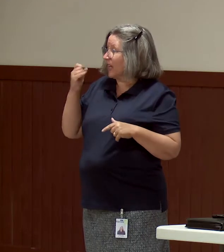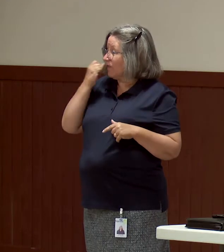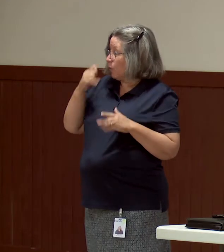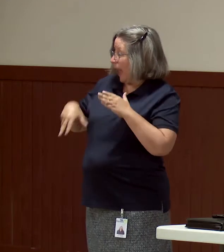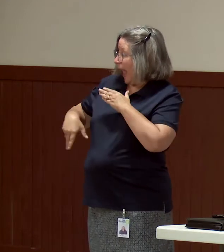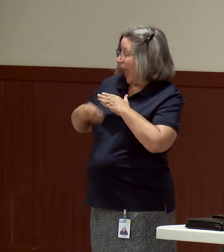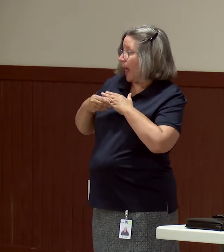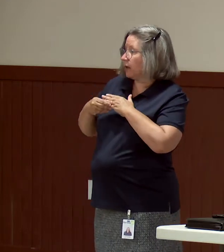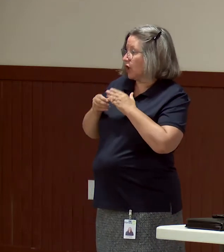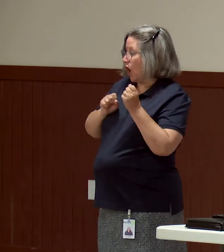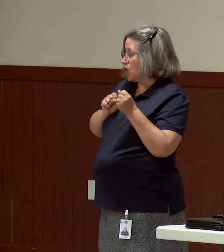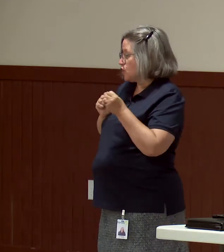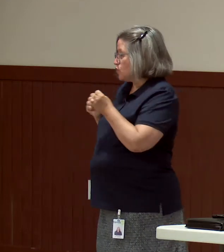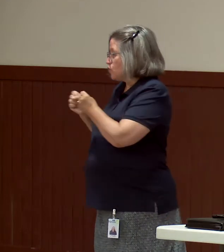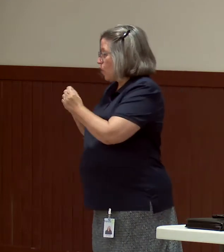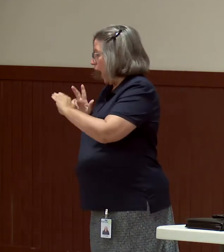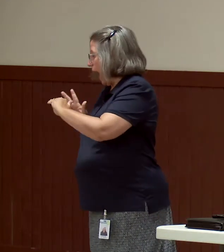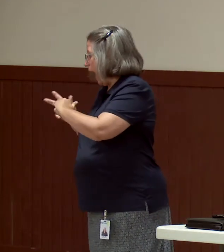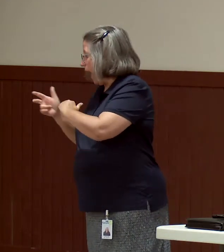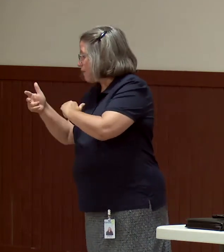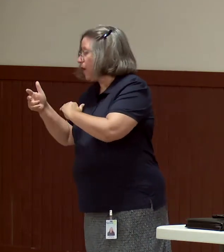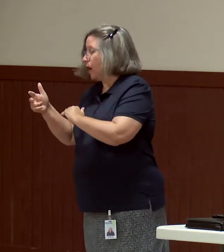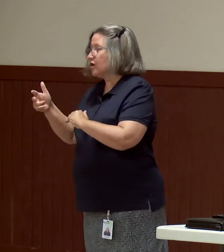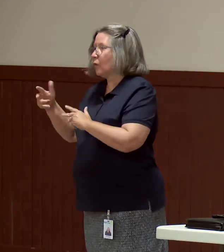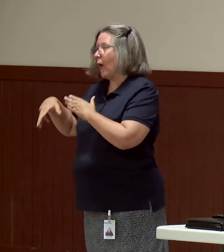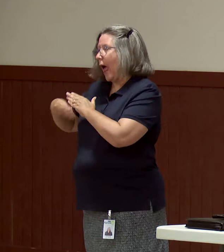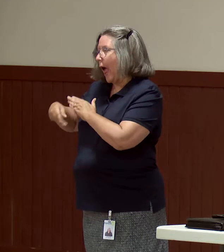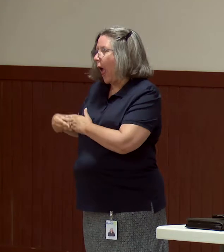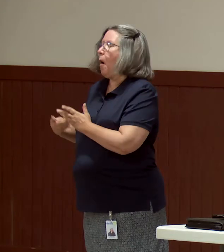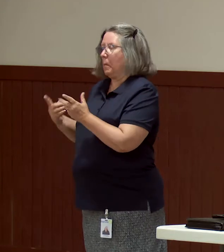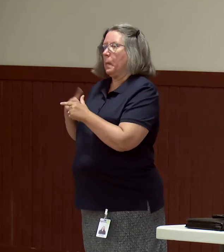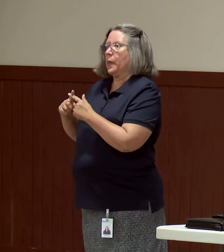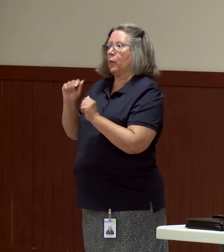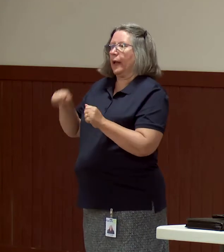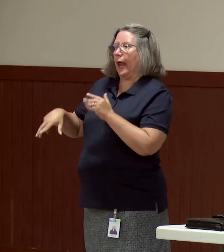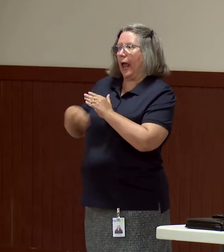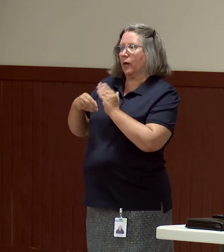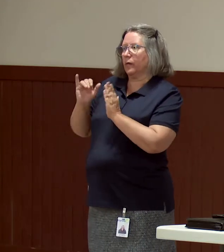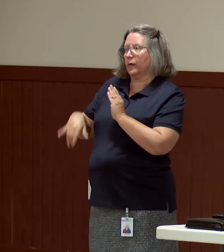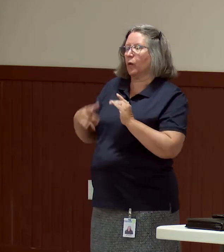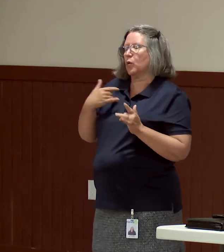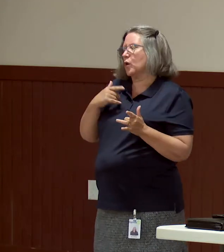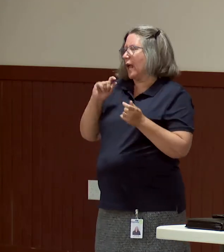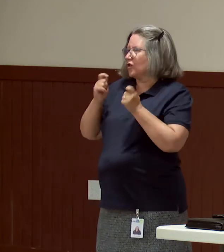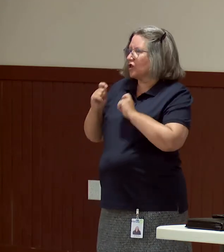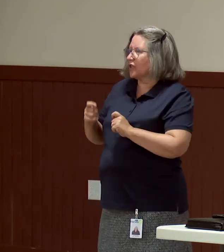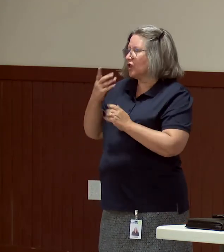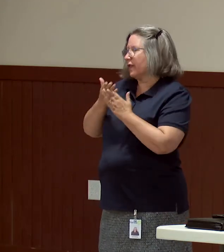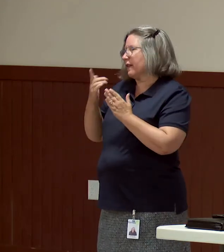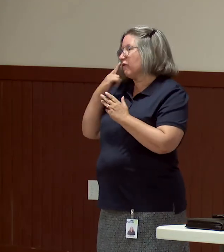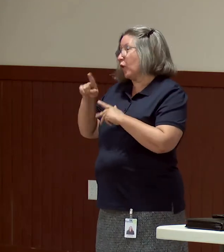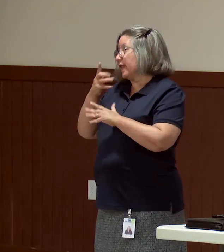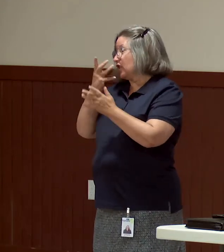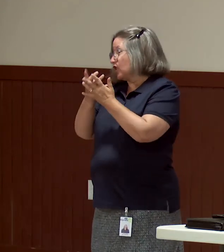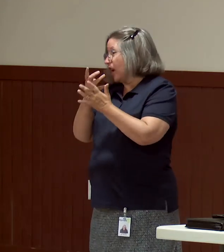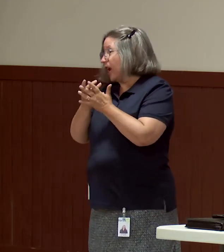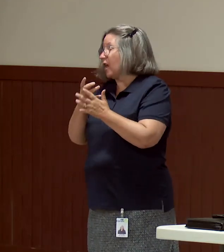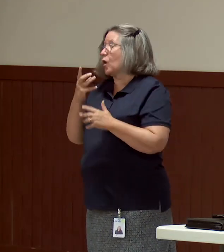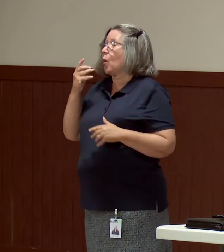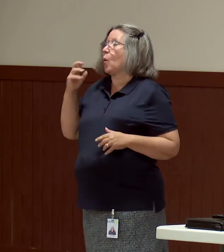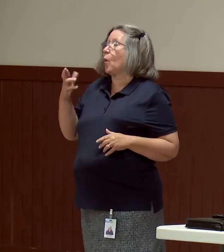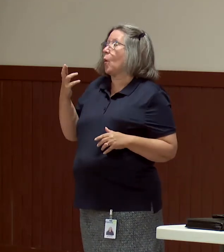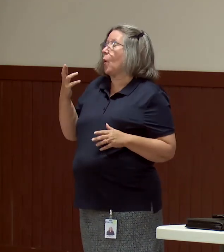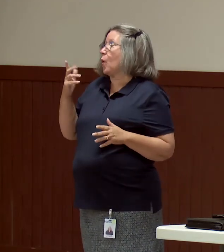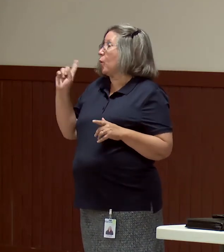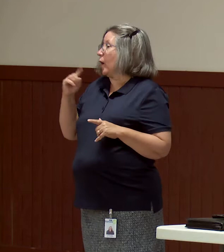example, would be something that would be eligible. Or we can use it for heating and ventilation and air conditioning in the jail or the juvenile detention